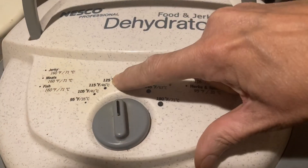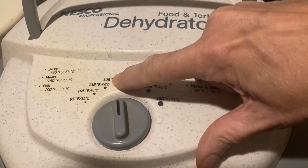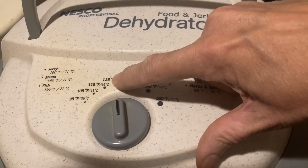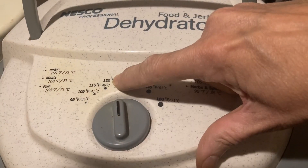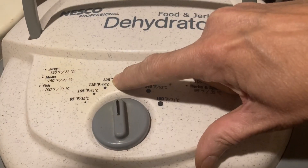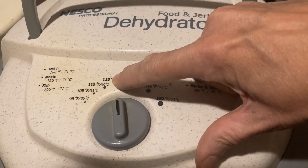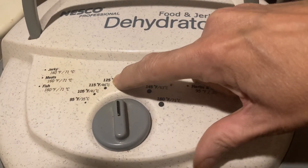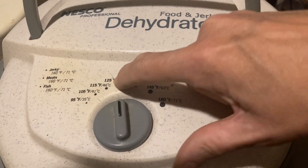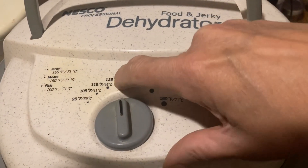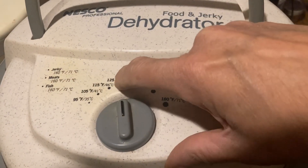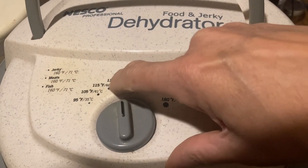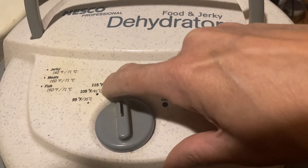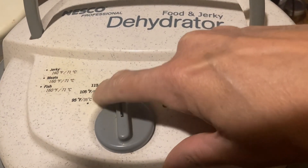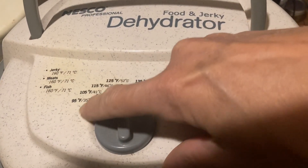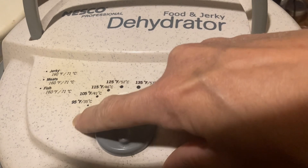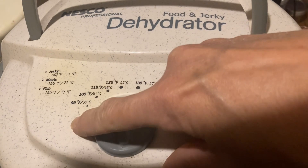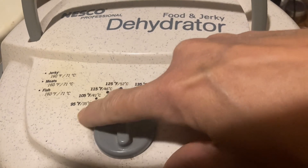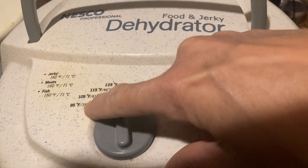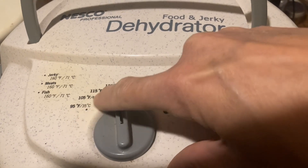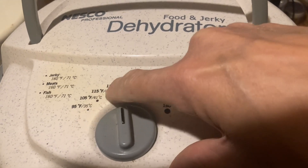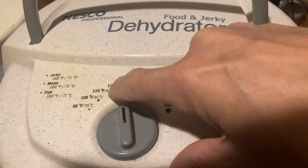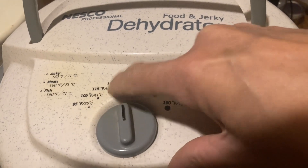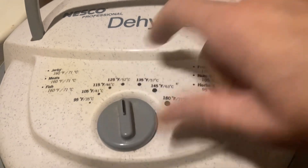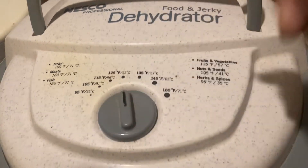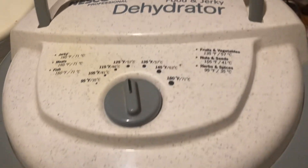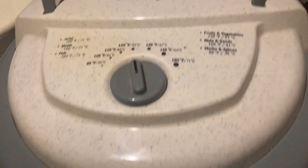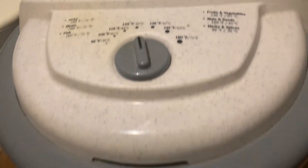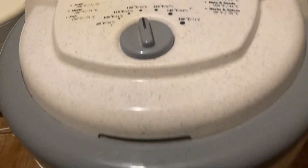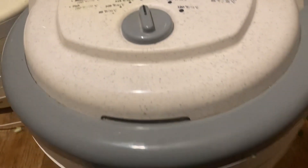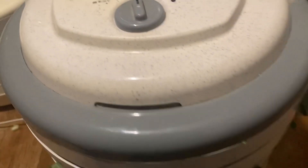Set it at 125 or below.